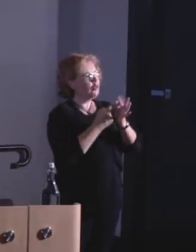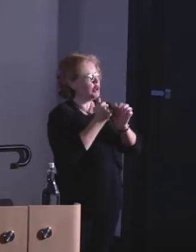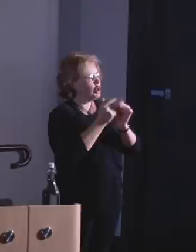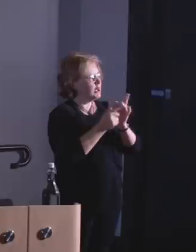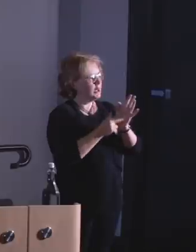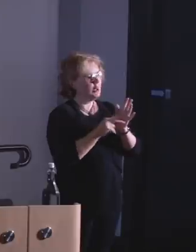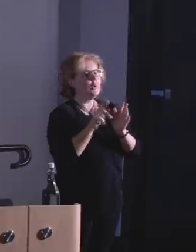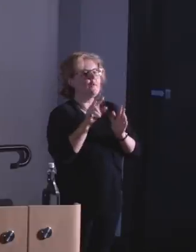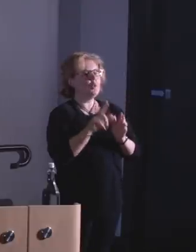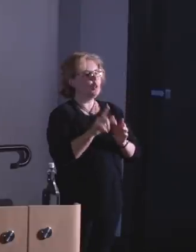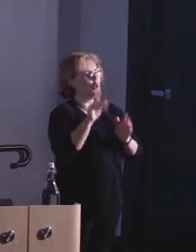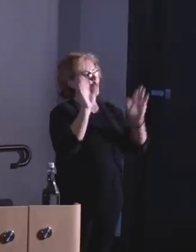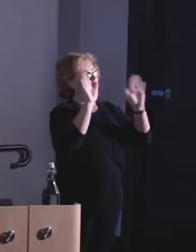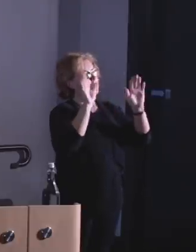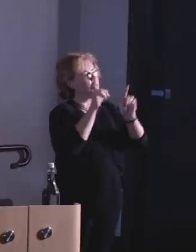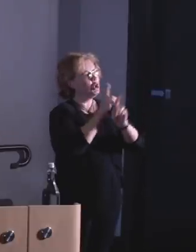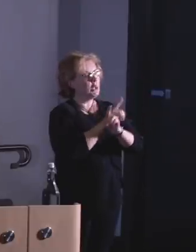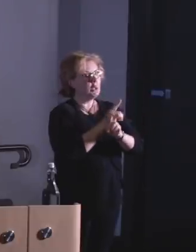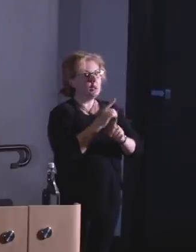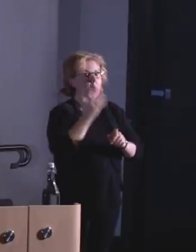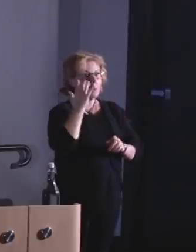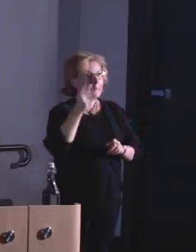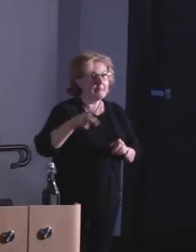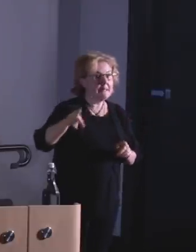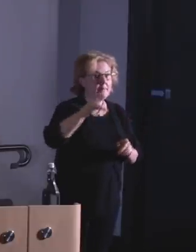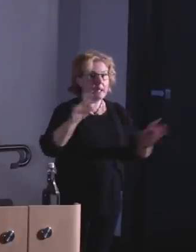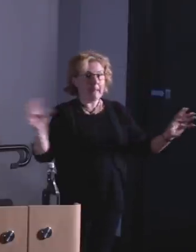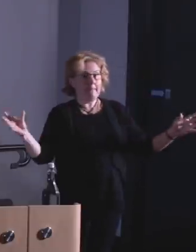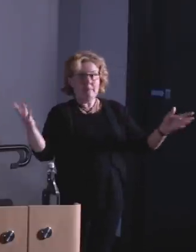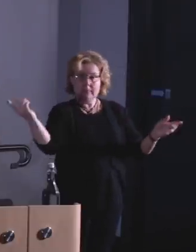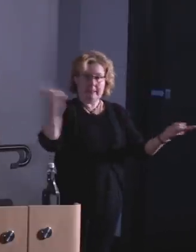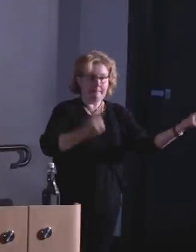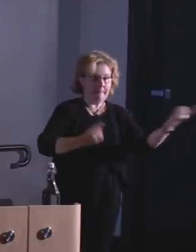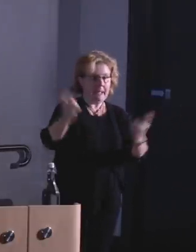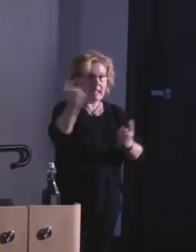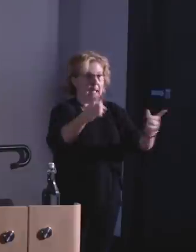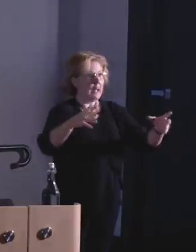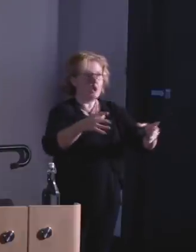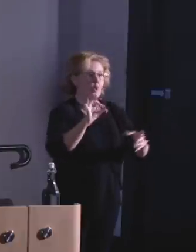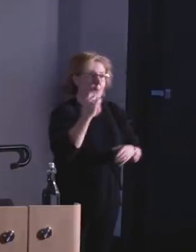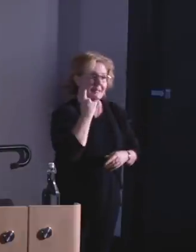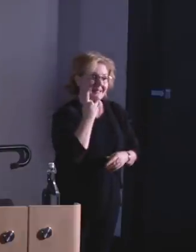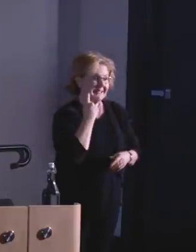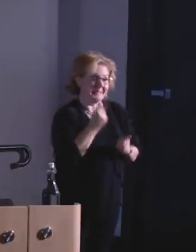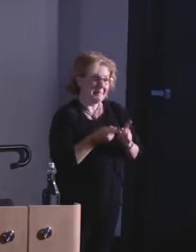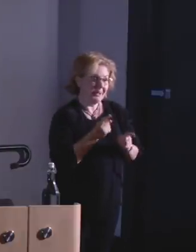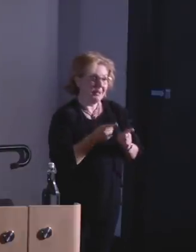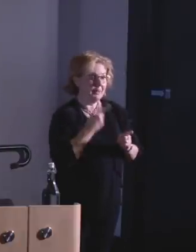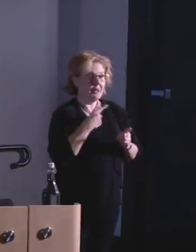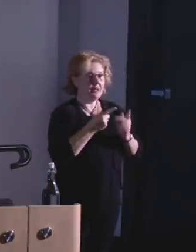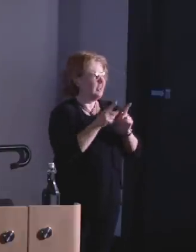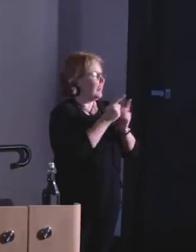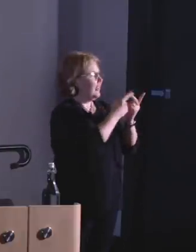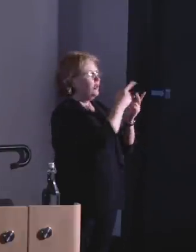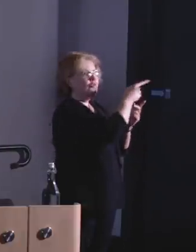together, and sometimes it's not that easy to bring the Pacific together, like all other regional